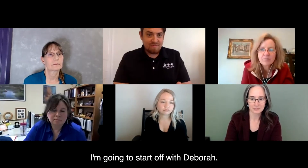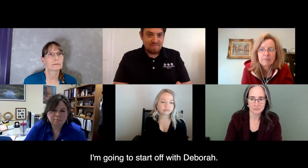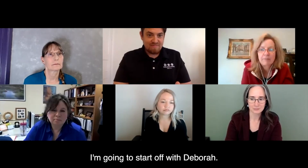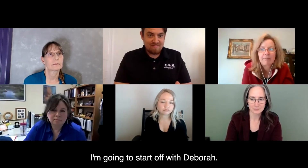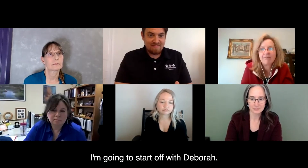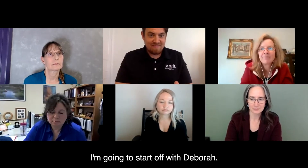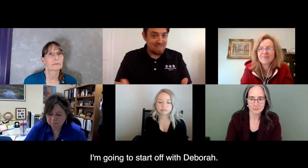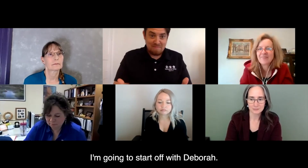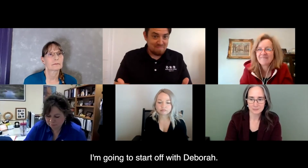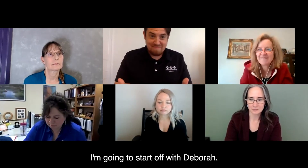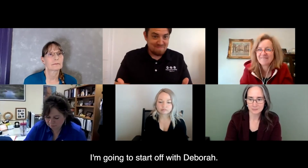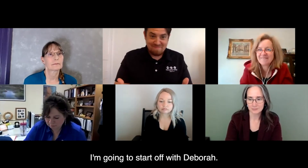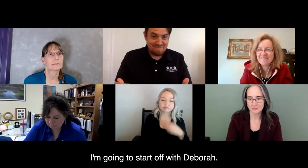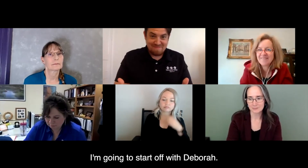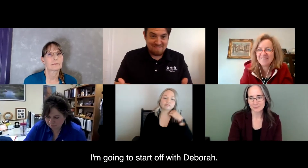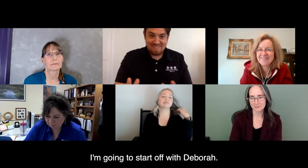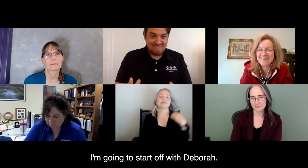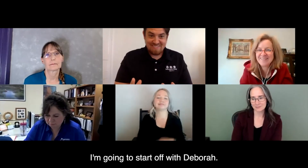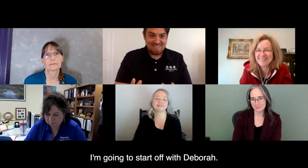RCC? I'm going to start off with Deborah.